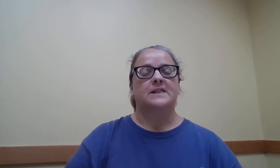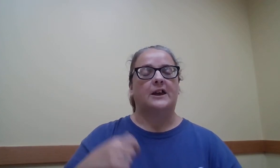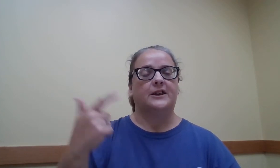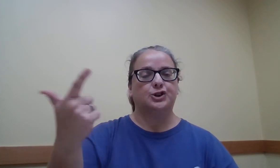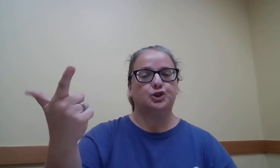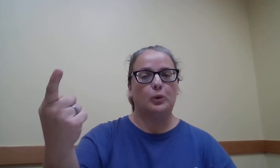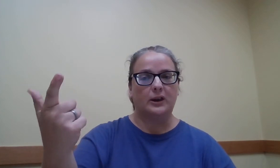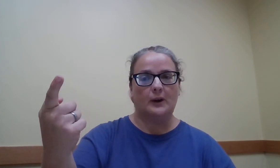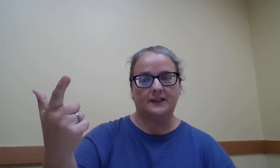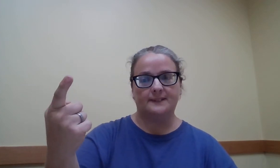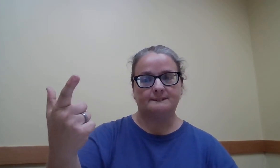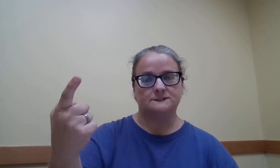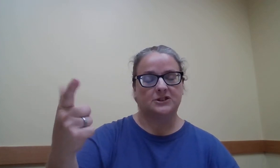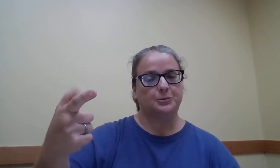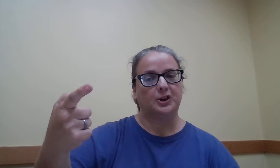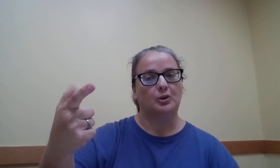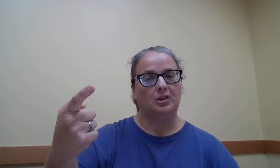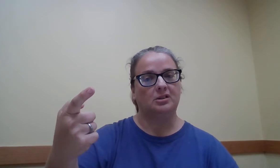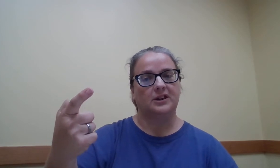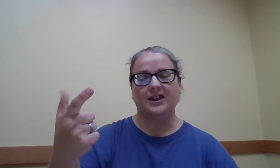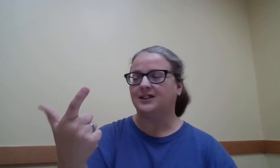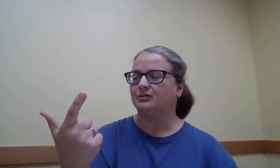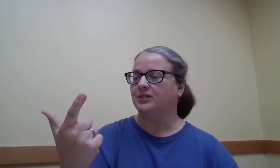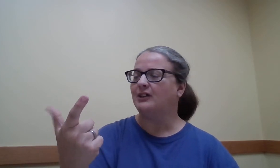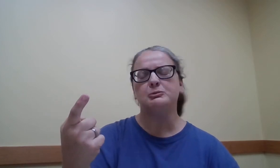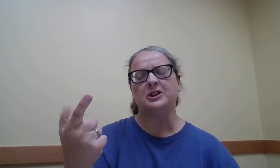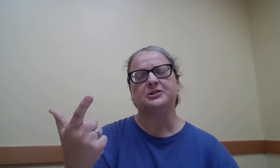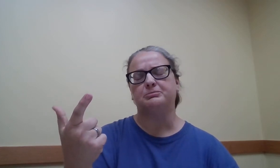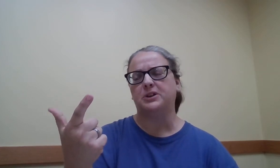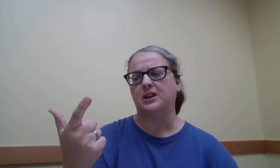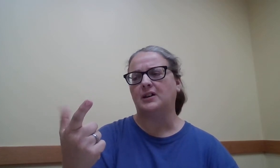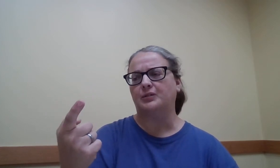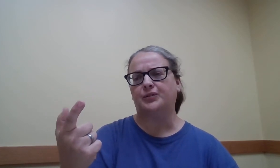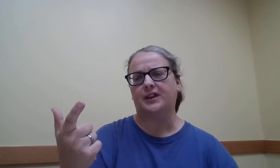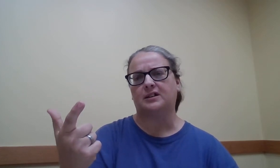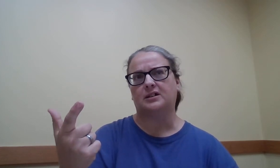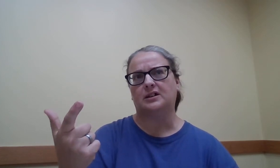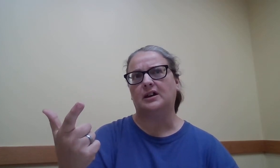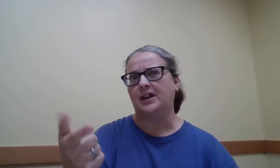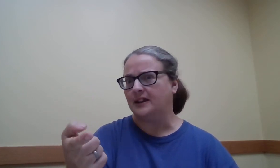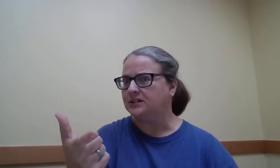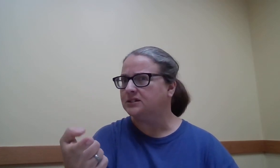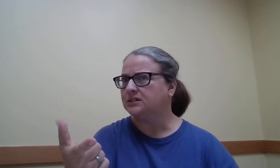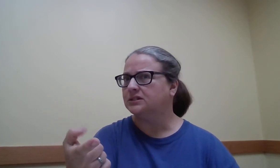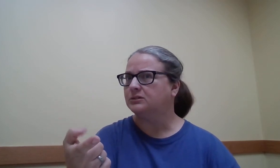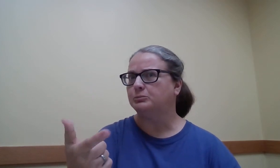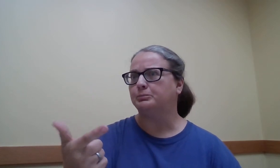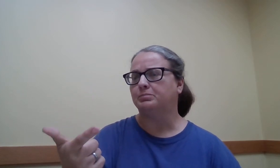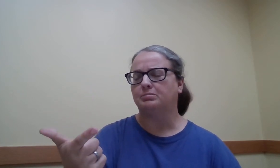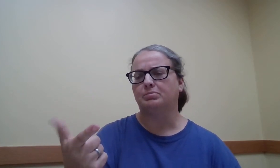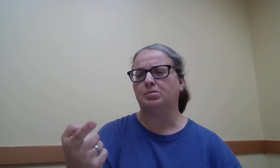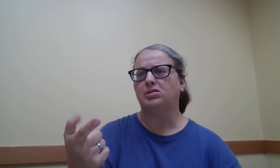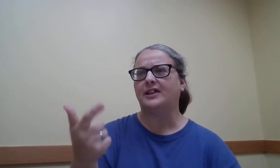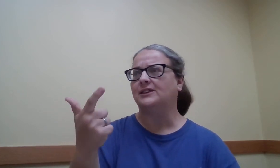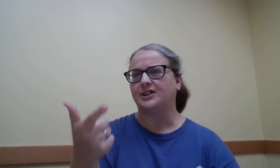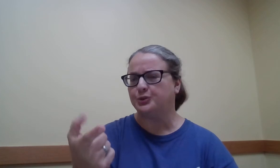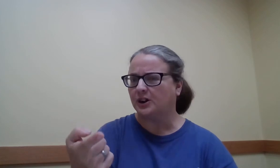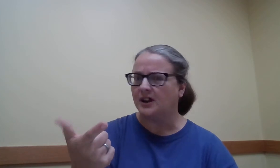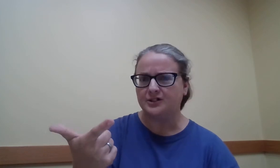And then 21 is pretty cool. It kind of reminds me of like a gun, like a squirt gun or